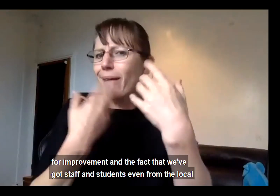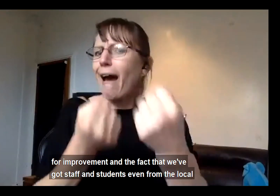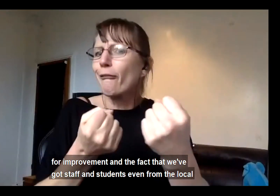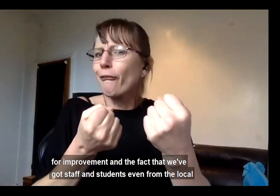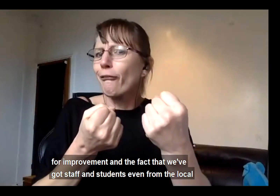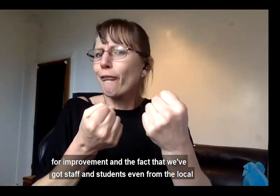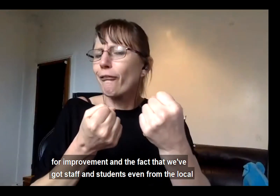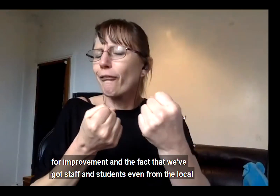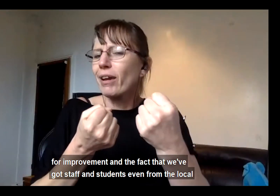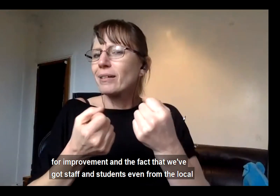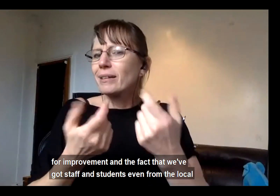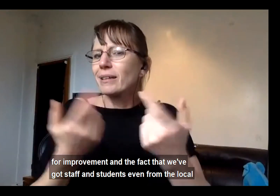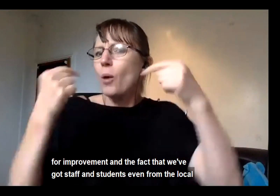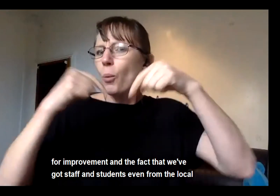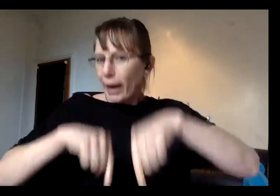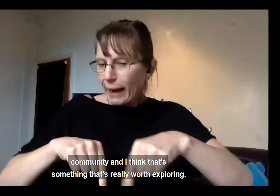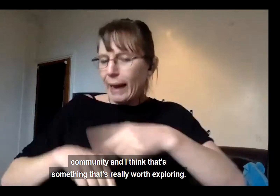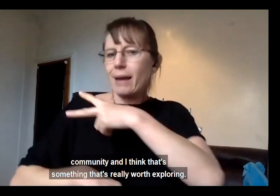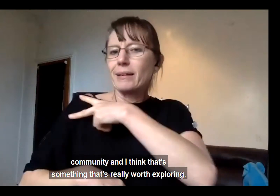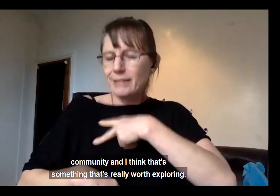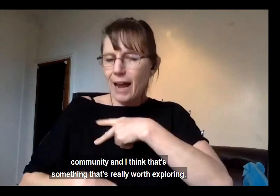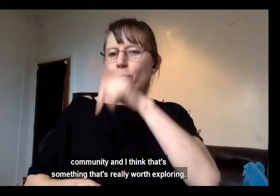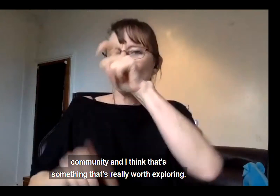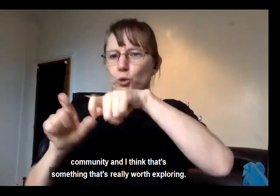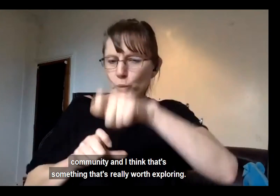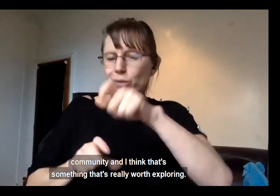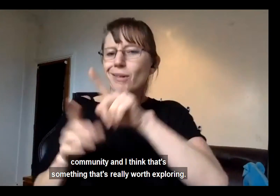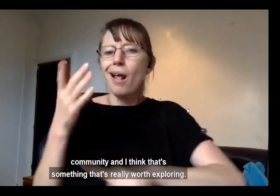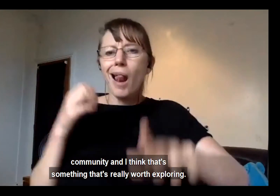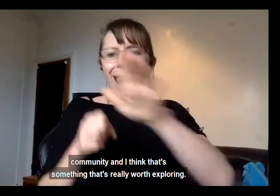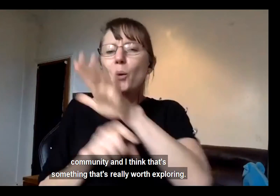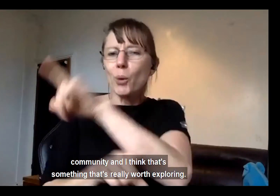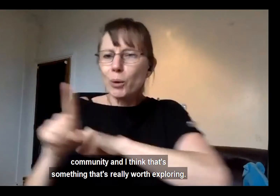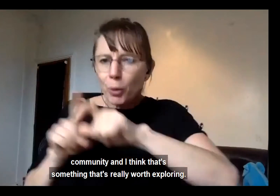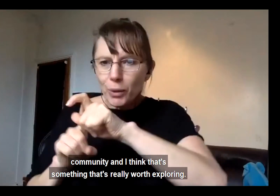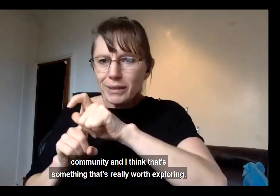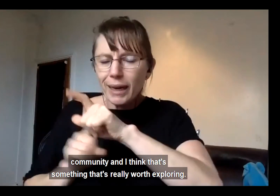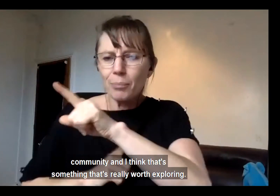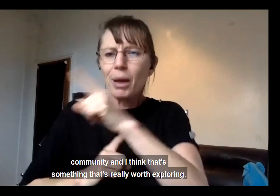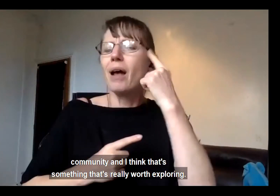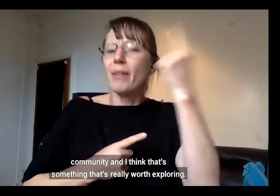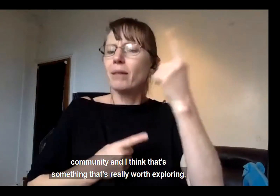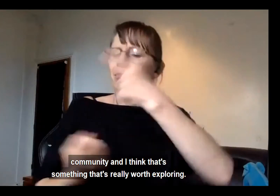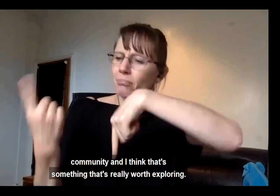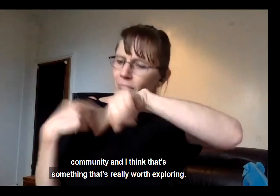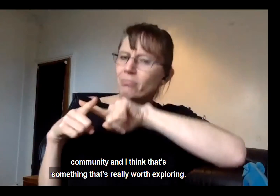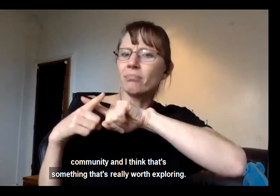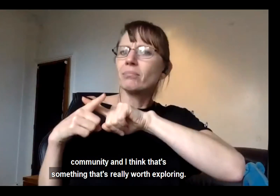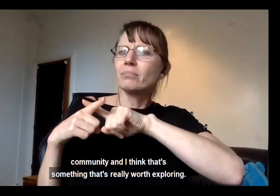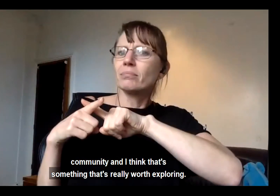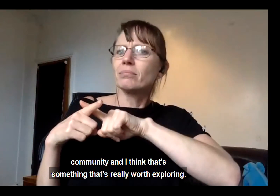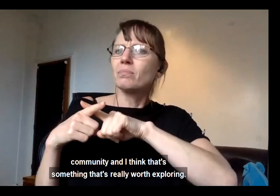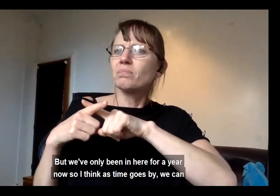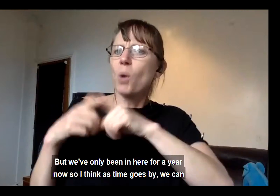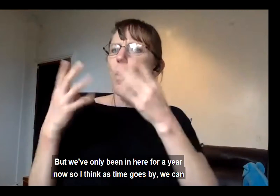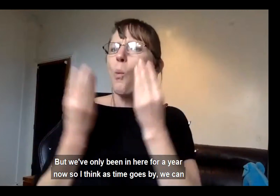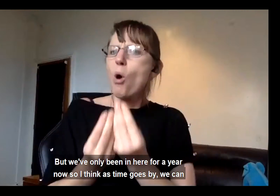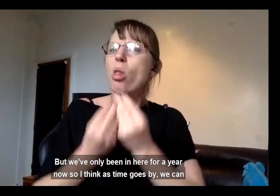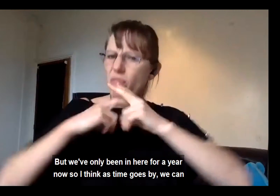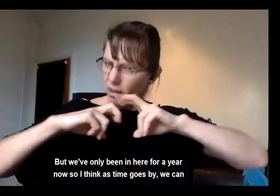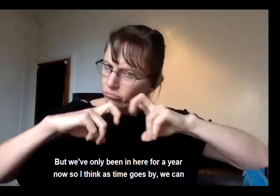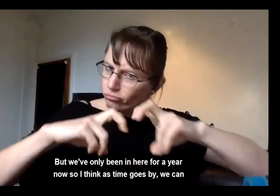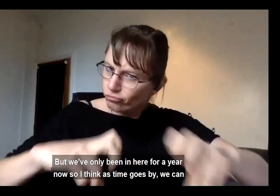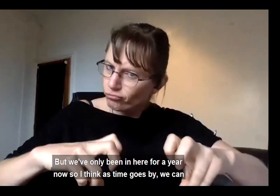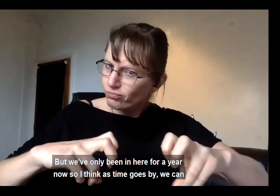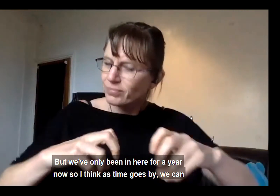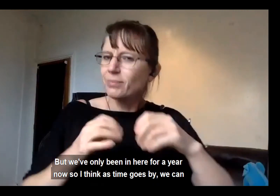fact that we've got here staff, students, people from the local community. And I think that's something that's really worth exploring. But we've only